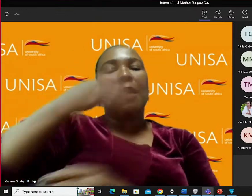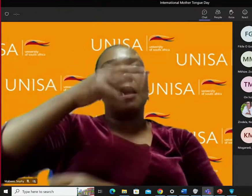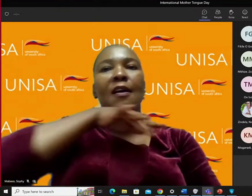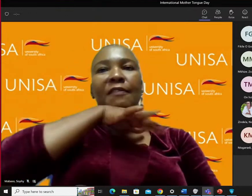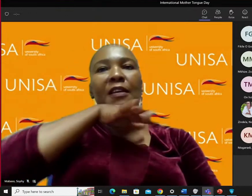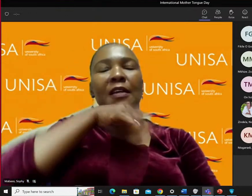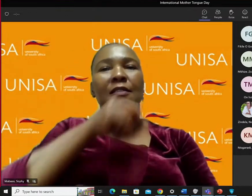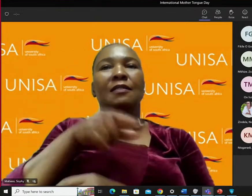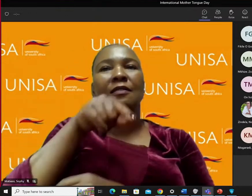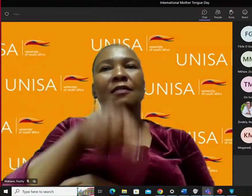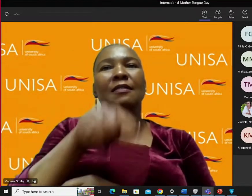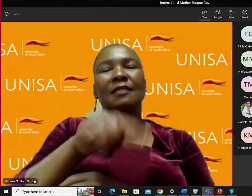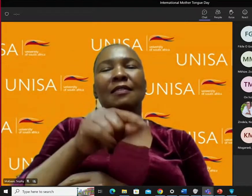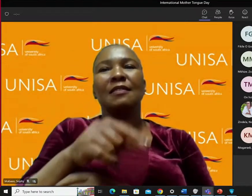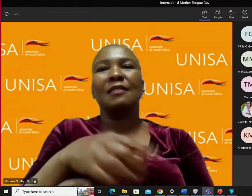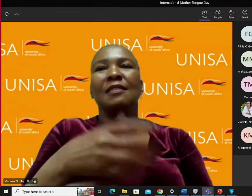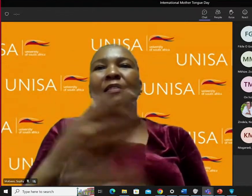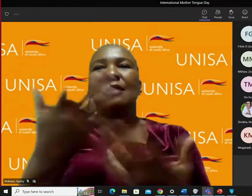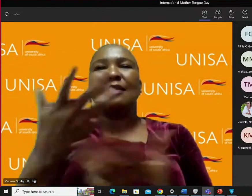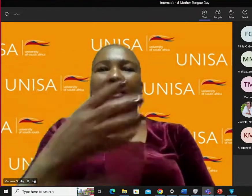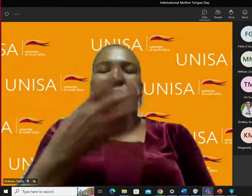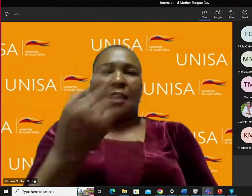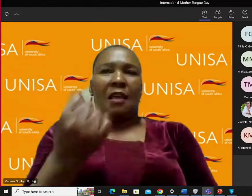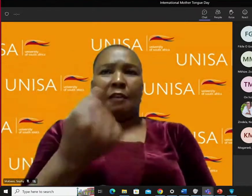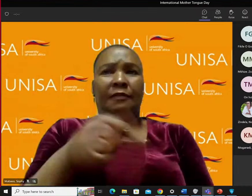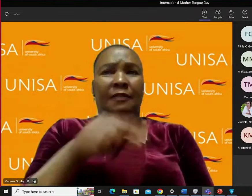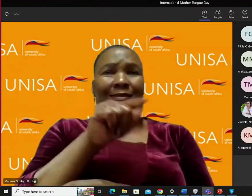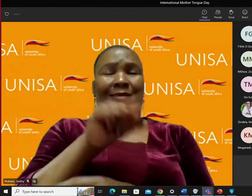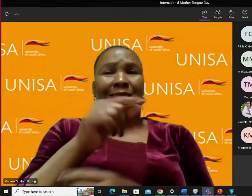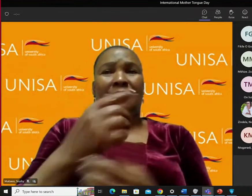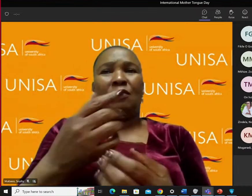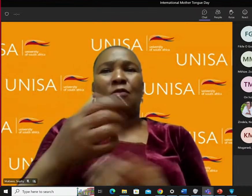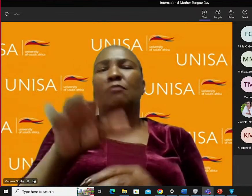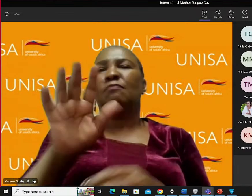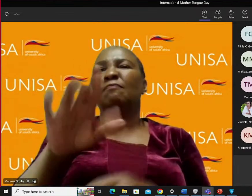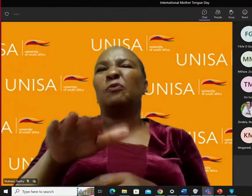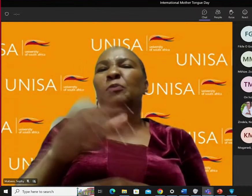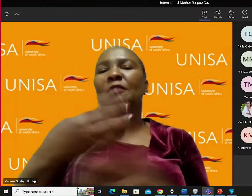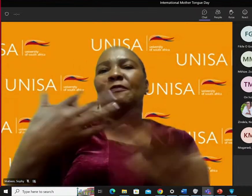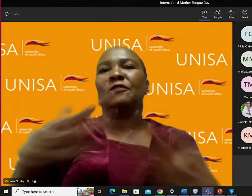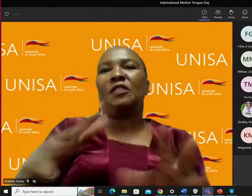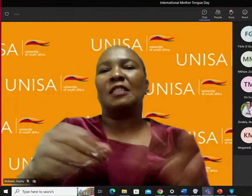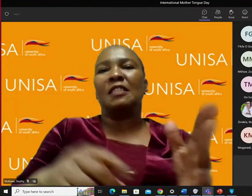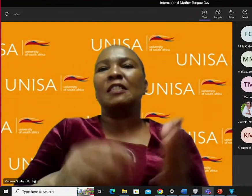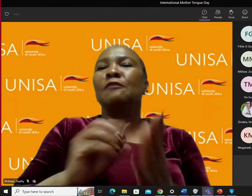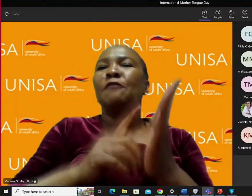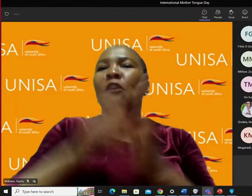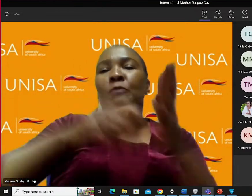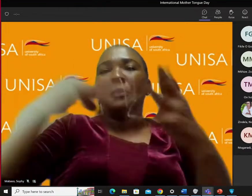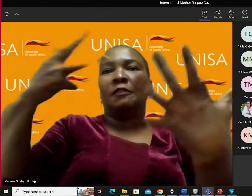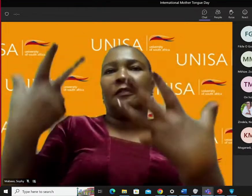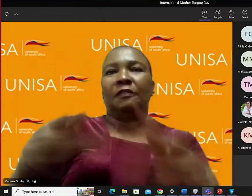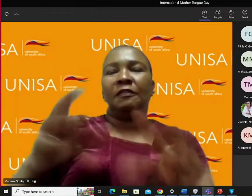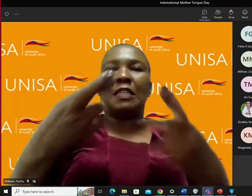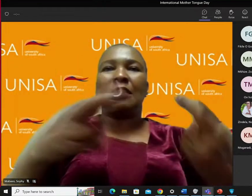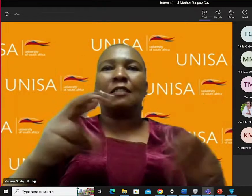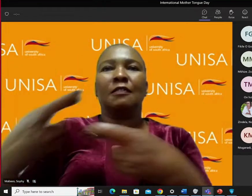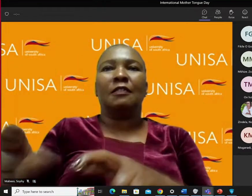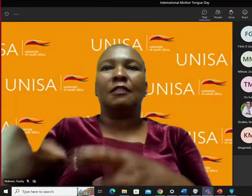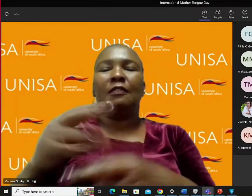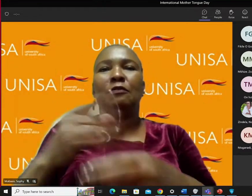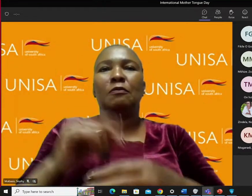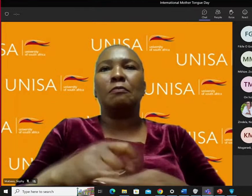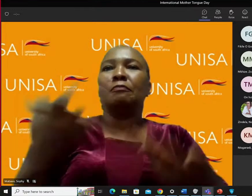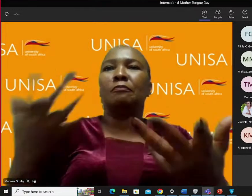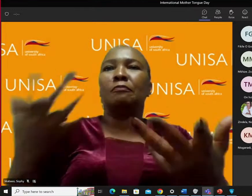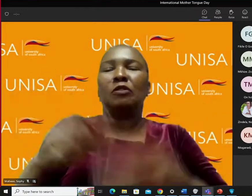a side note, has a WordNet already, but that was developed as a proprietary resource, so you had to pay to be able to